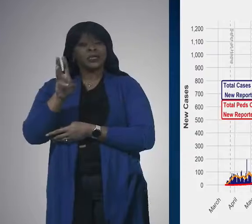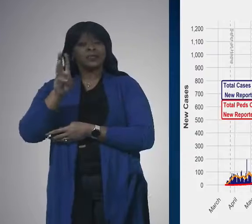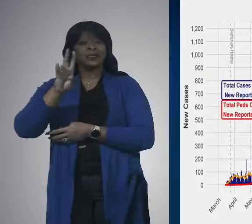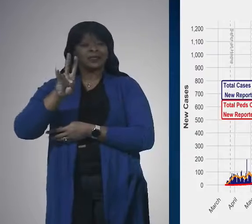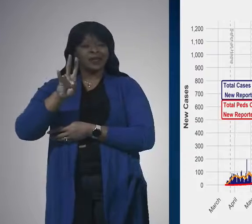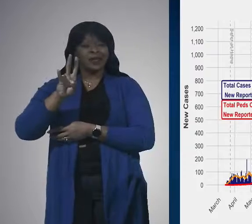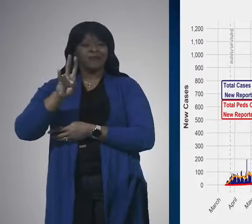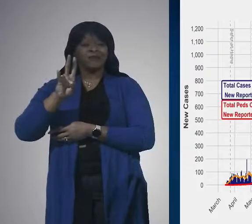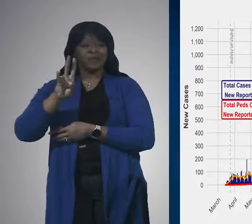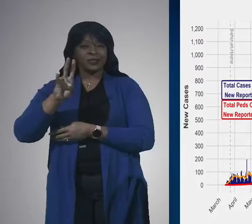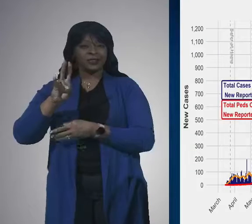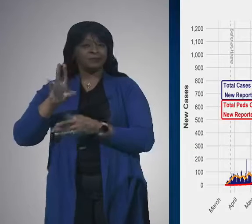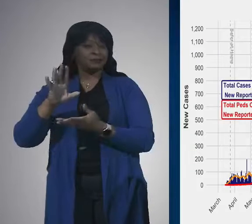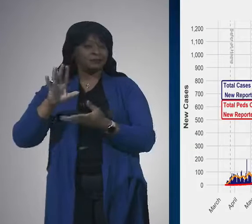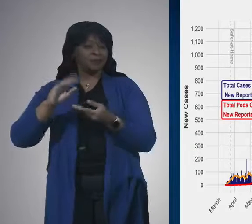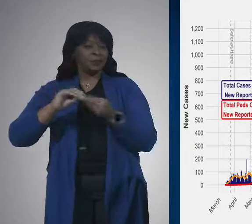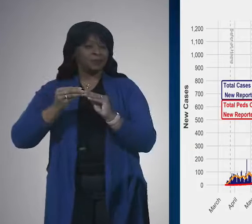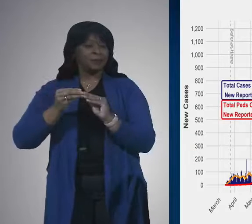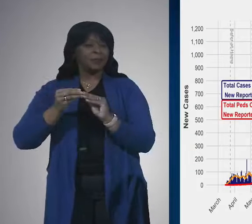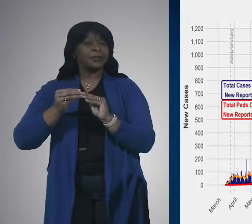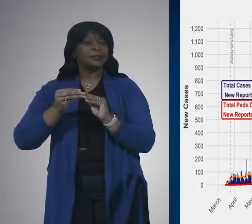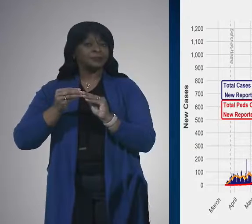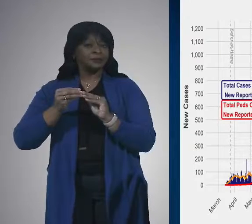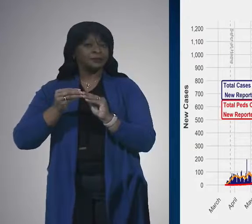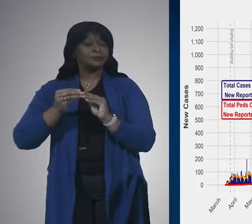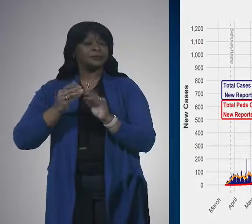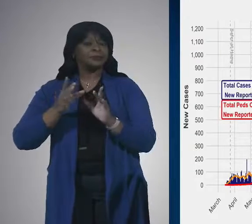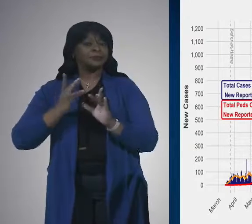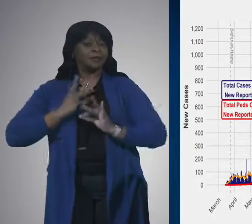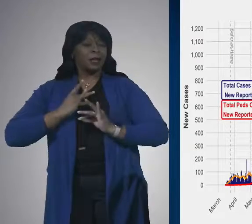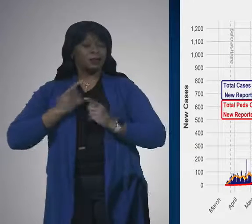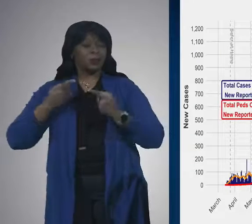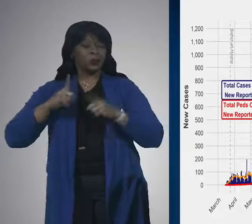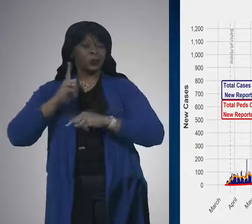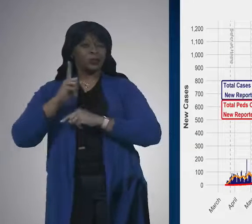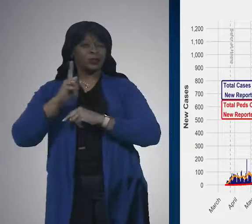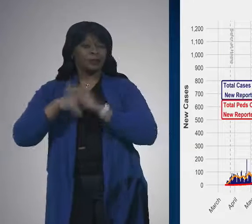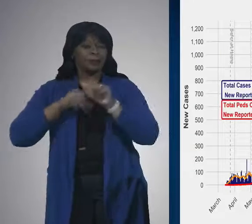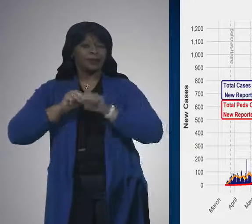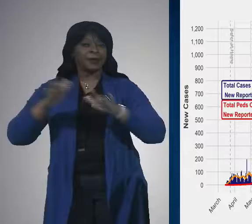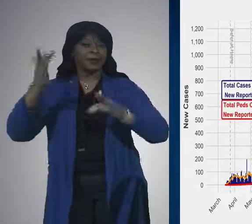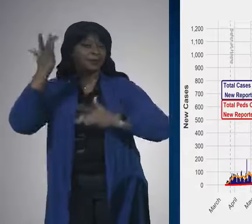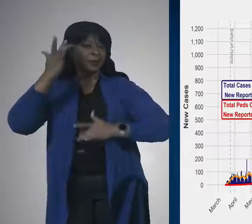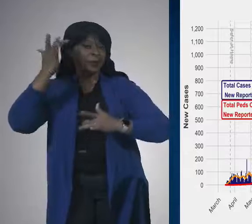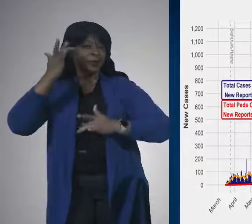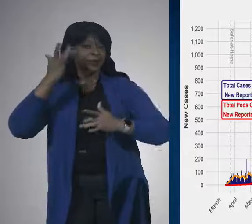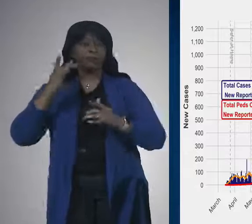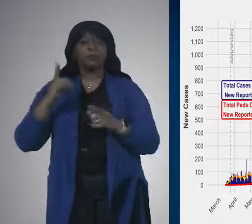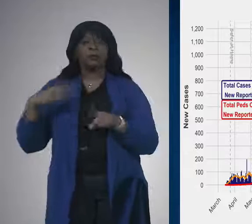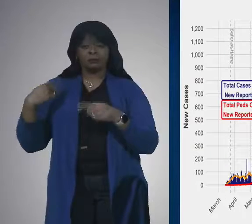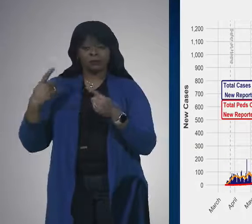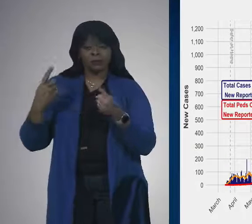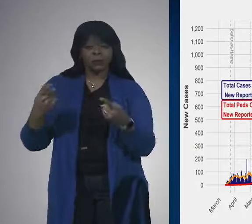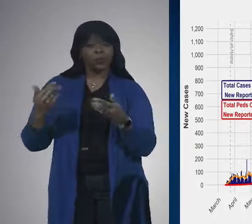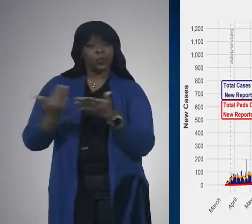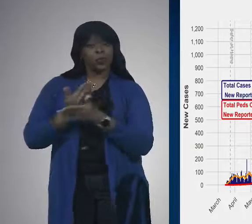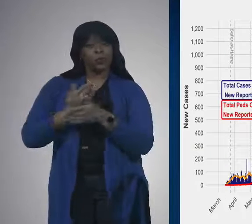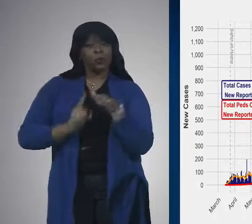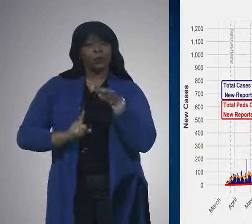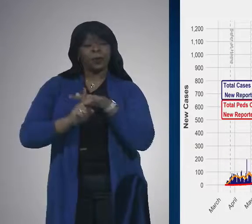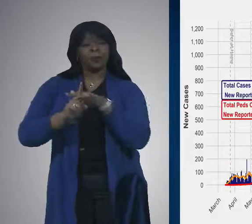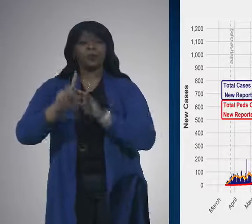143,267 cases that we've experienced during this pandemic. Today, the new cases